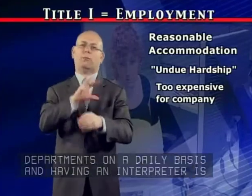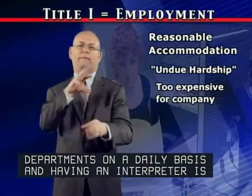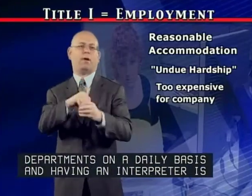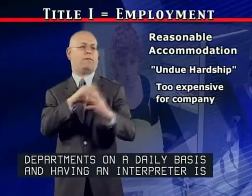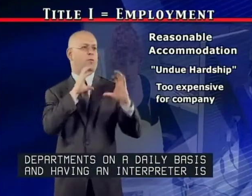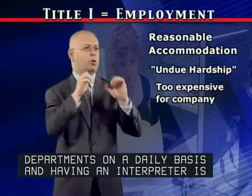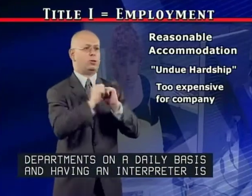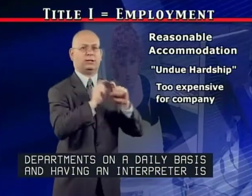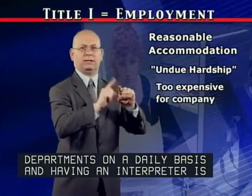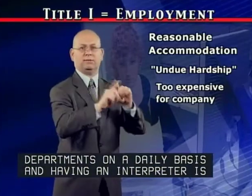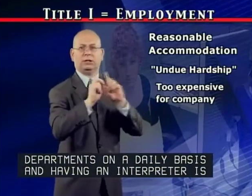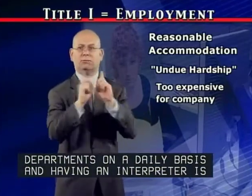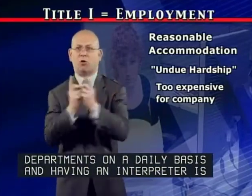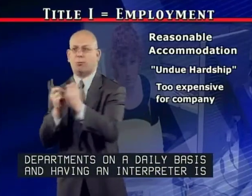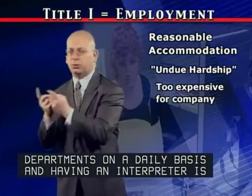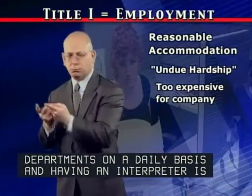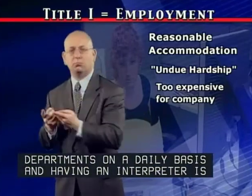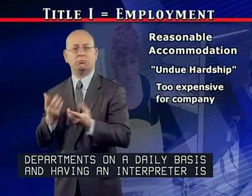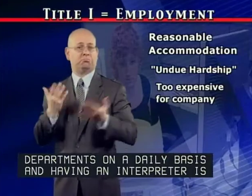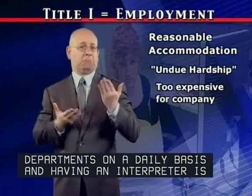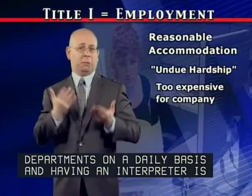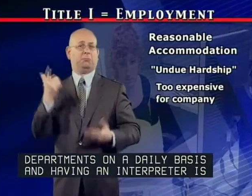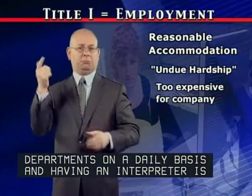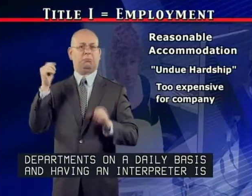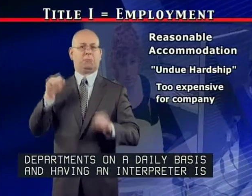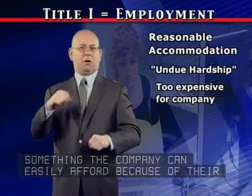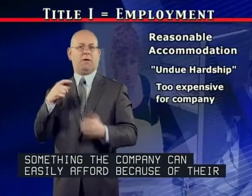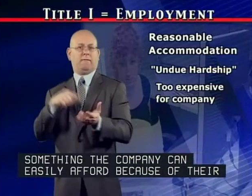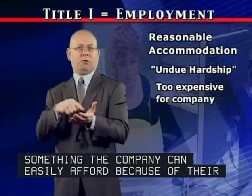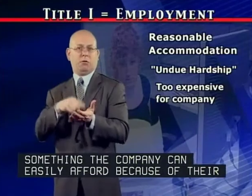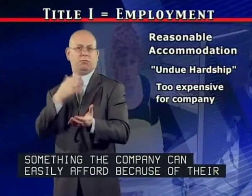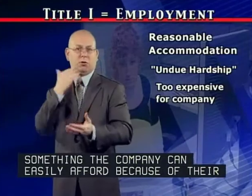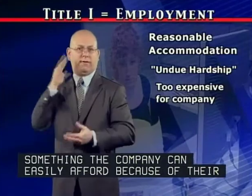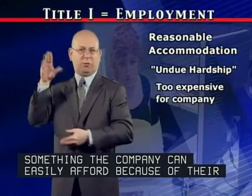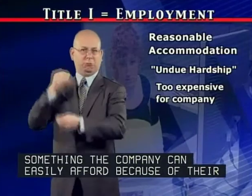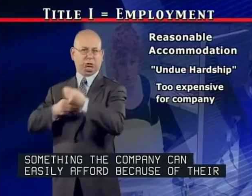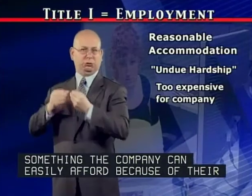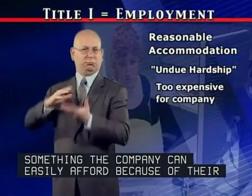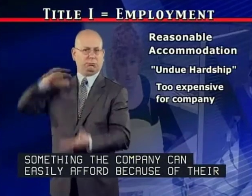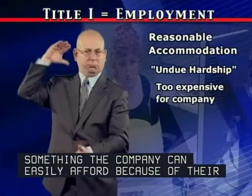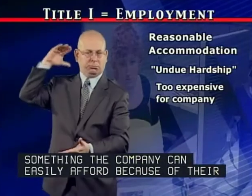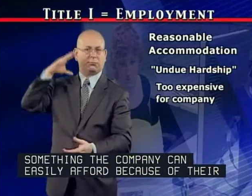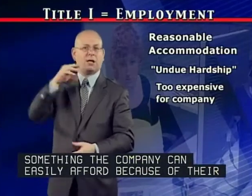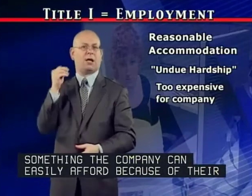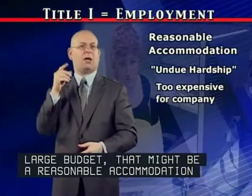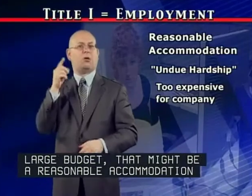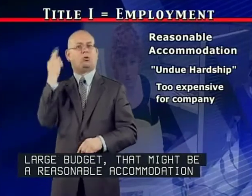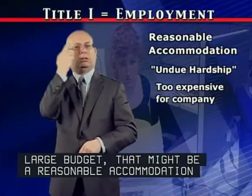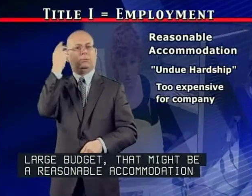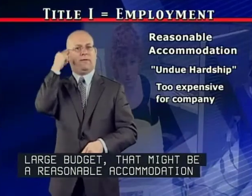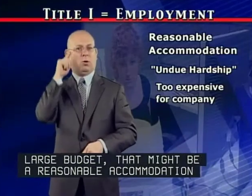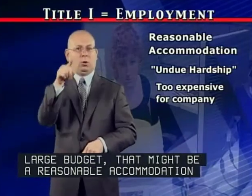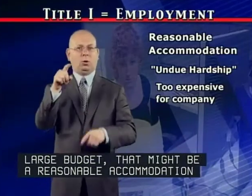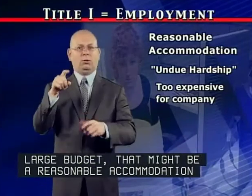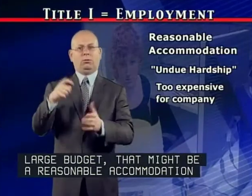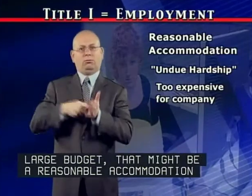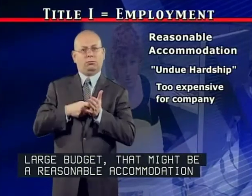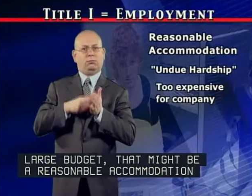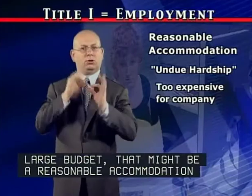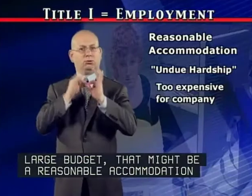many departments on a daily basis, and having an interpreter is something the company can easily afford because of their large budget, that might be